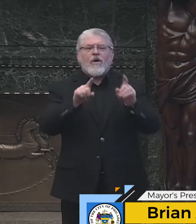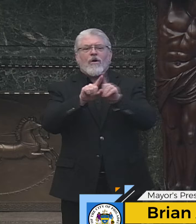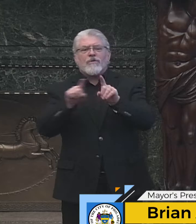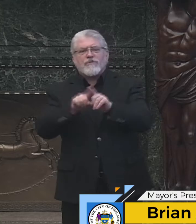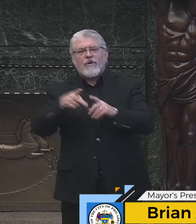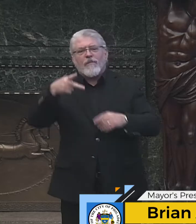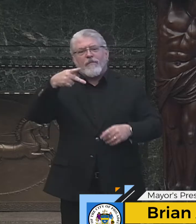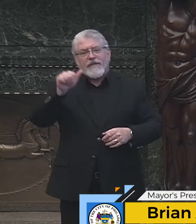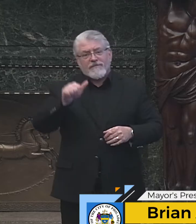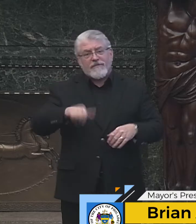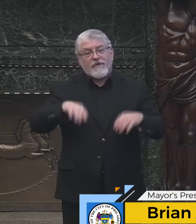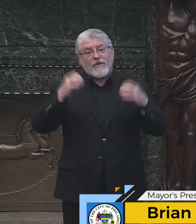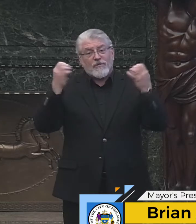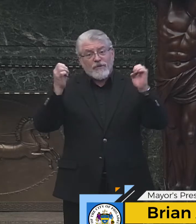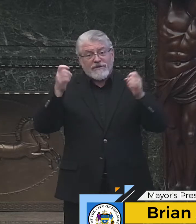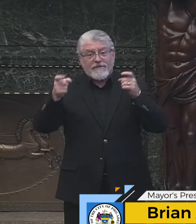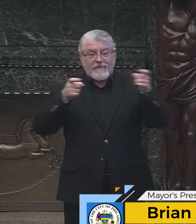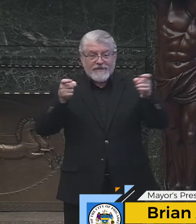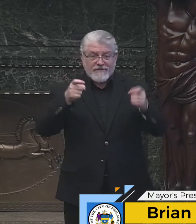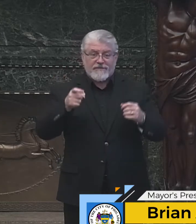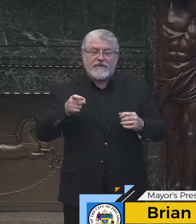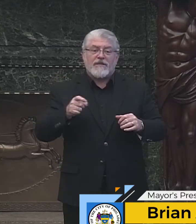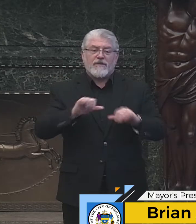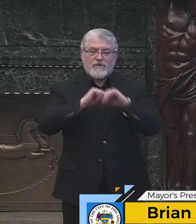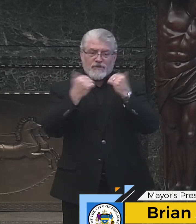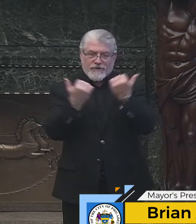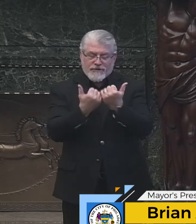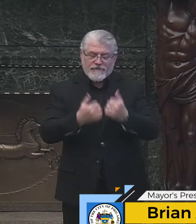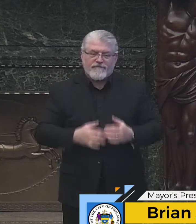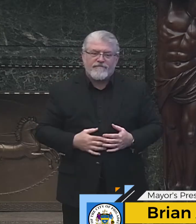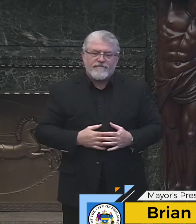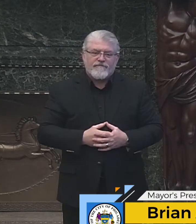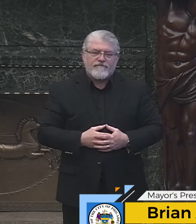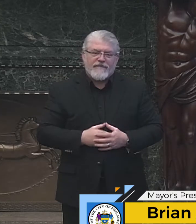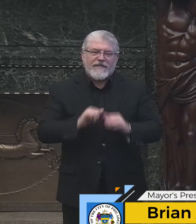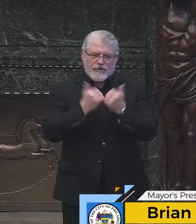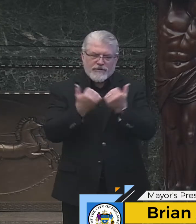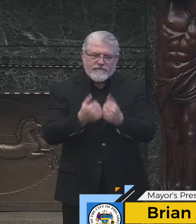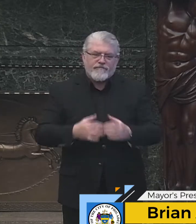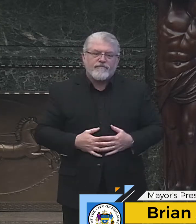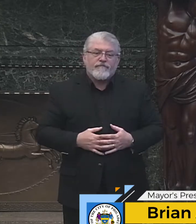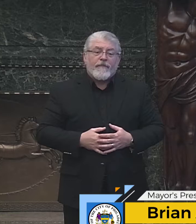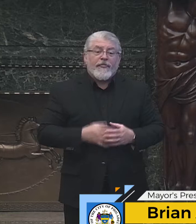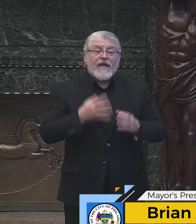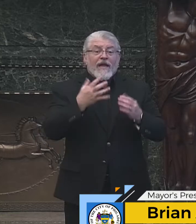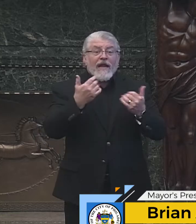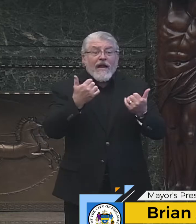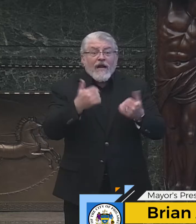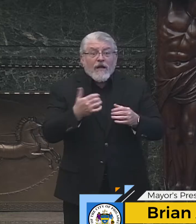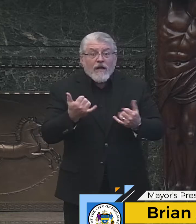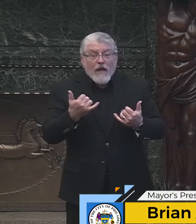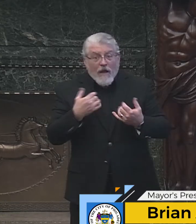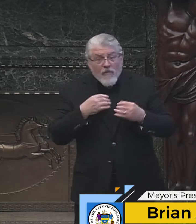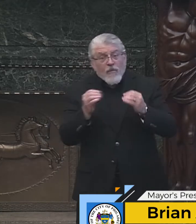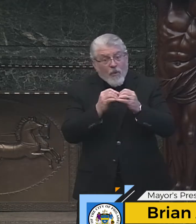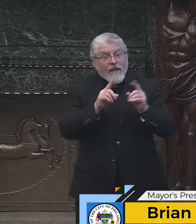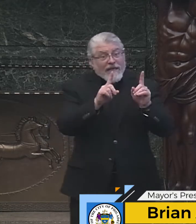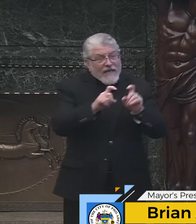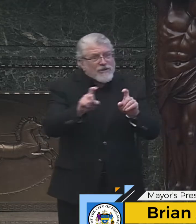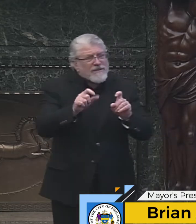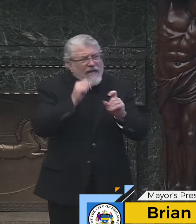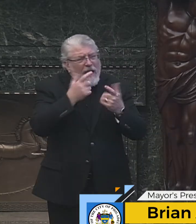the Phillies for letting us use the parking lot. While the numbers tested are not huge, it was a flawless and important